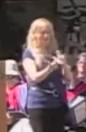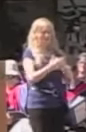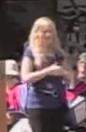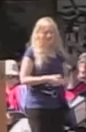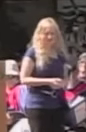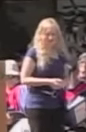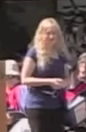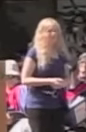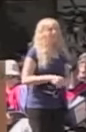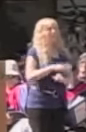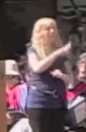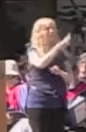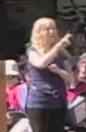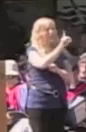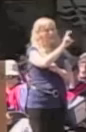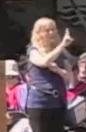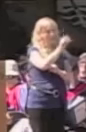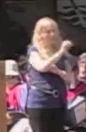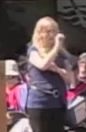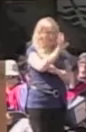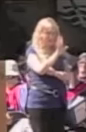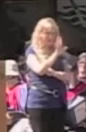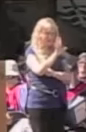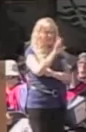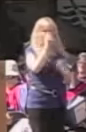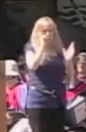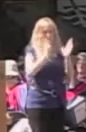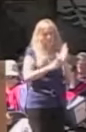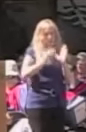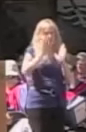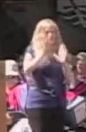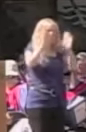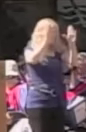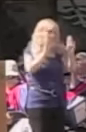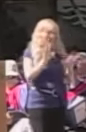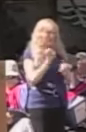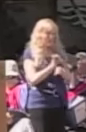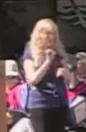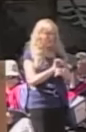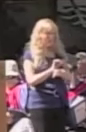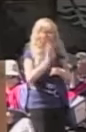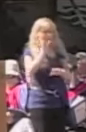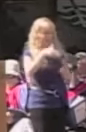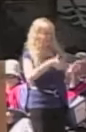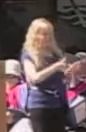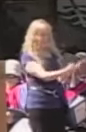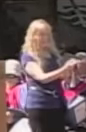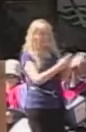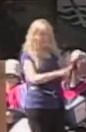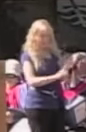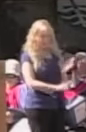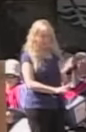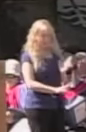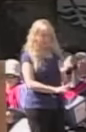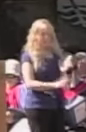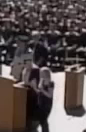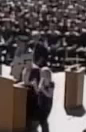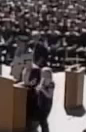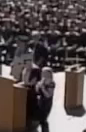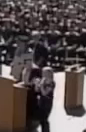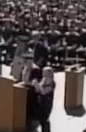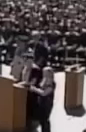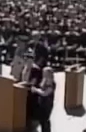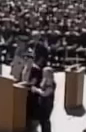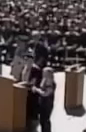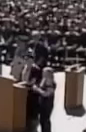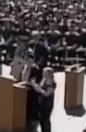In 2005, in recognition of outstanding contribution to his chosen field of research, he was awarded the